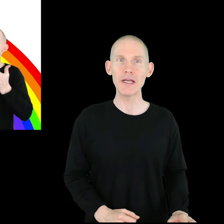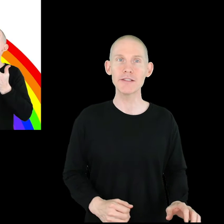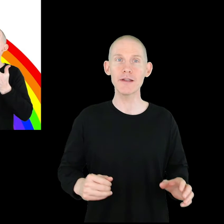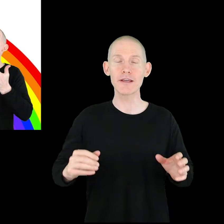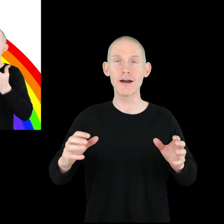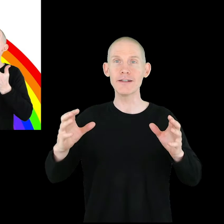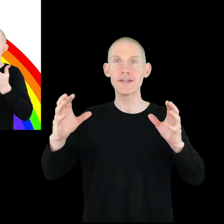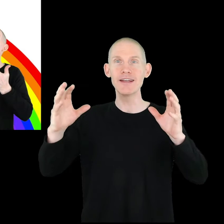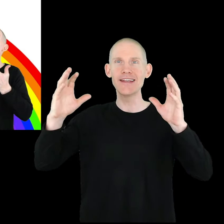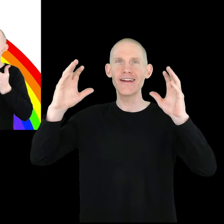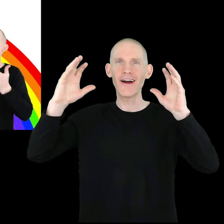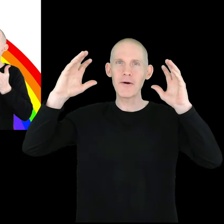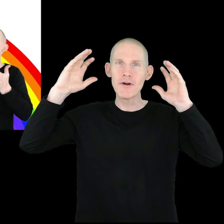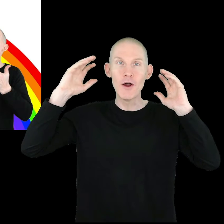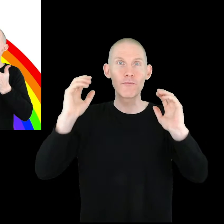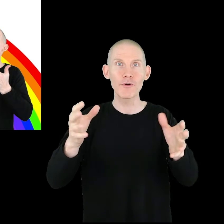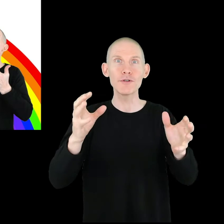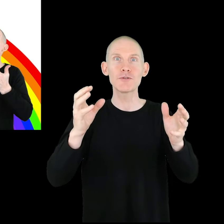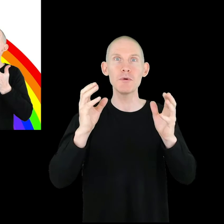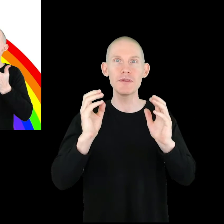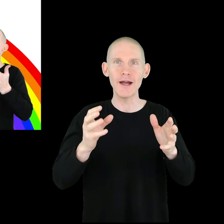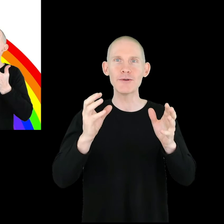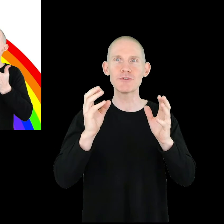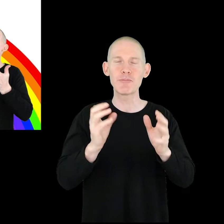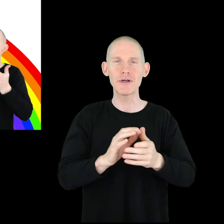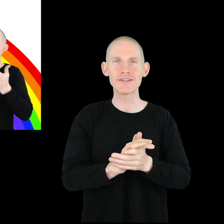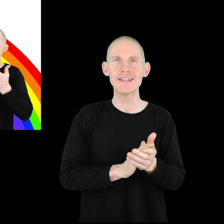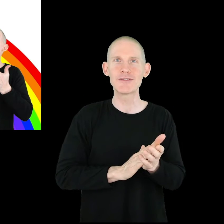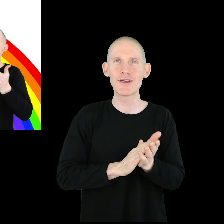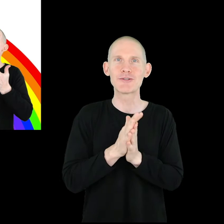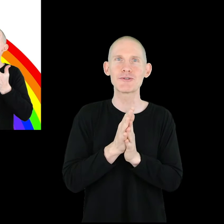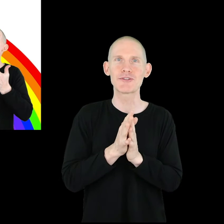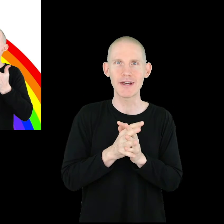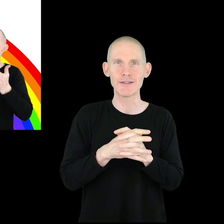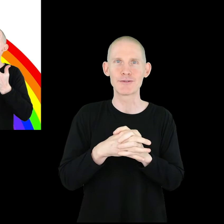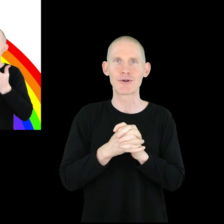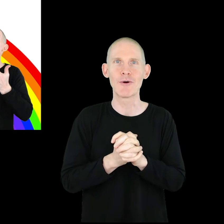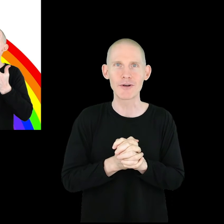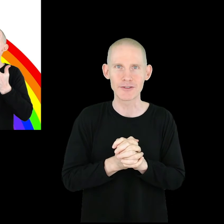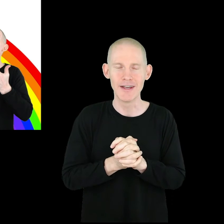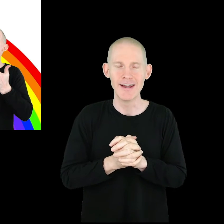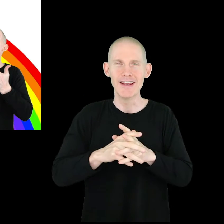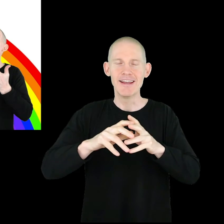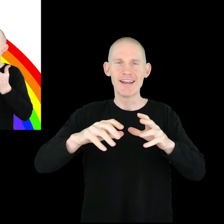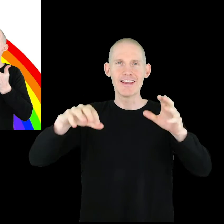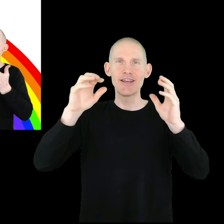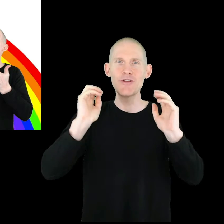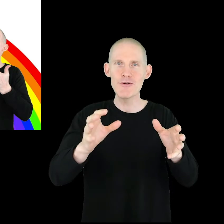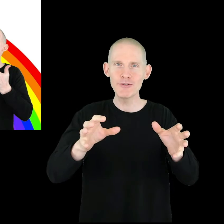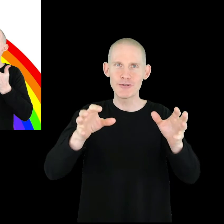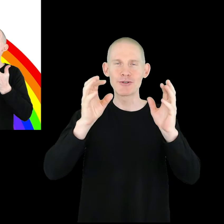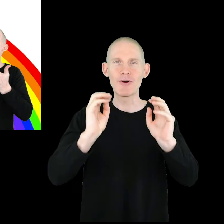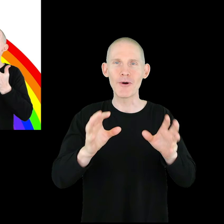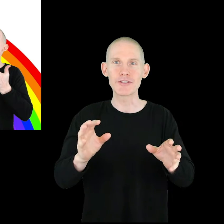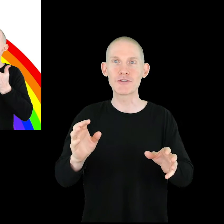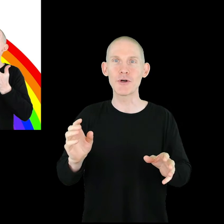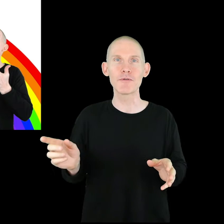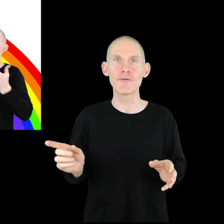on the content in our first 1,000 plus essential signs course. Huge course. It's over